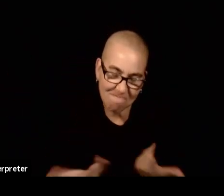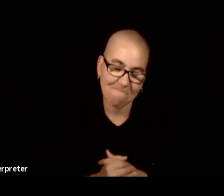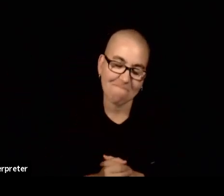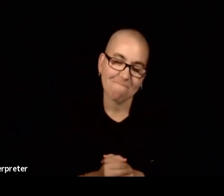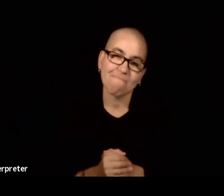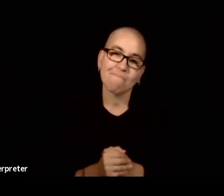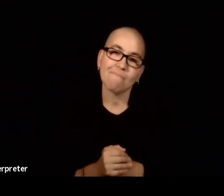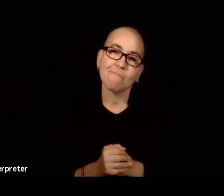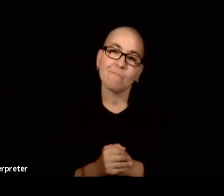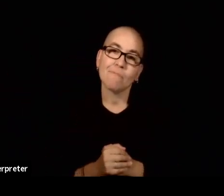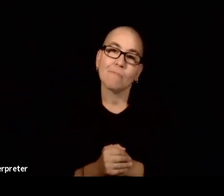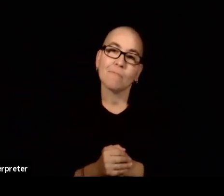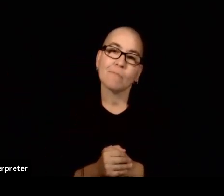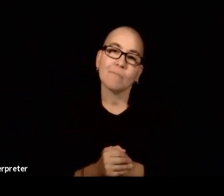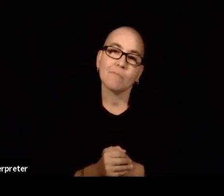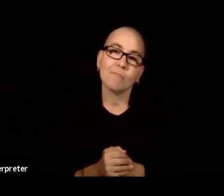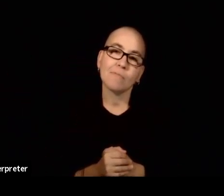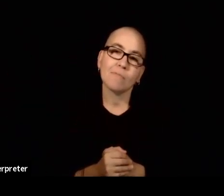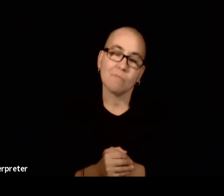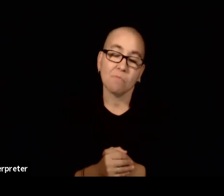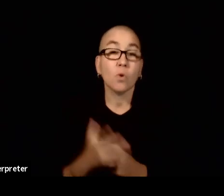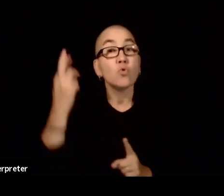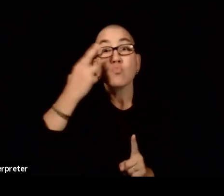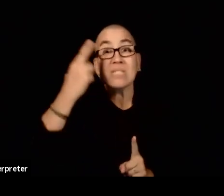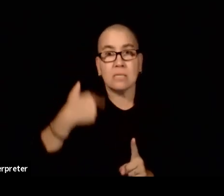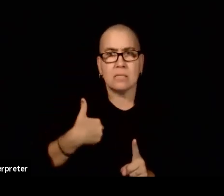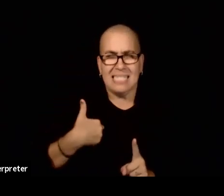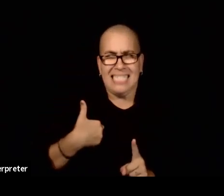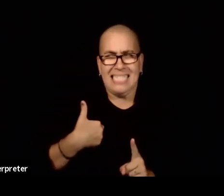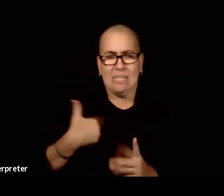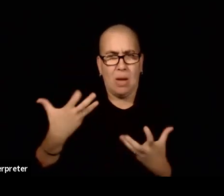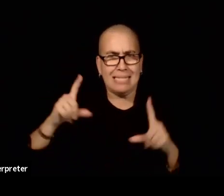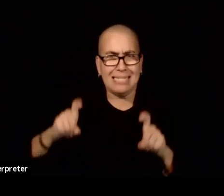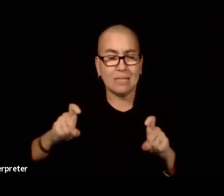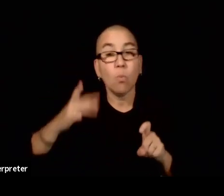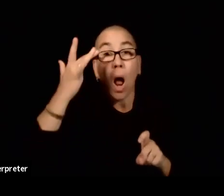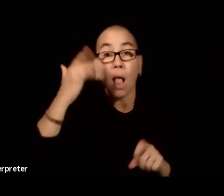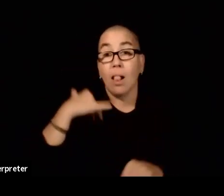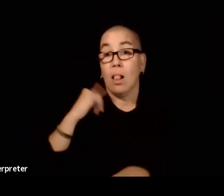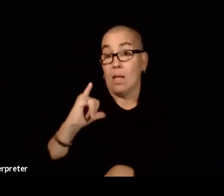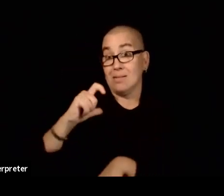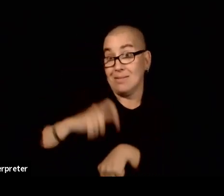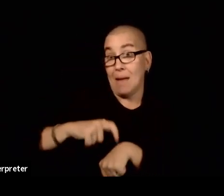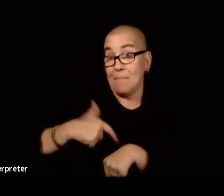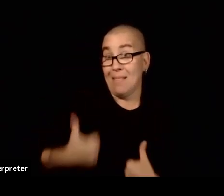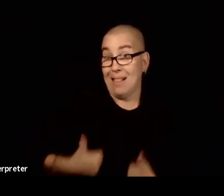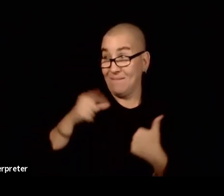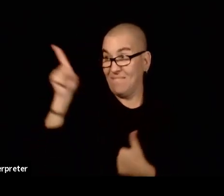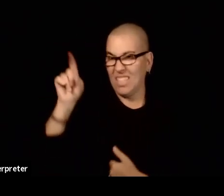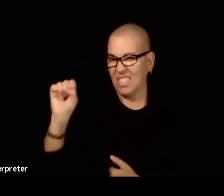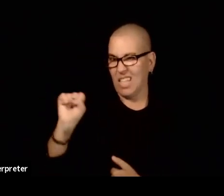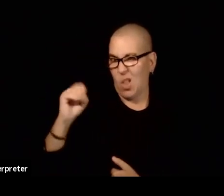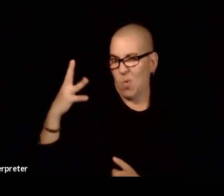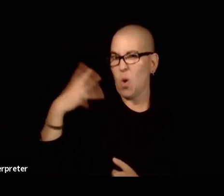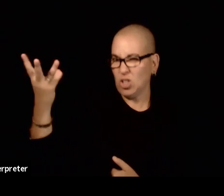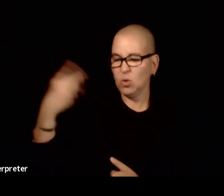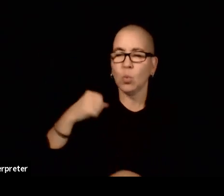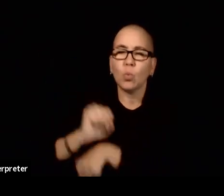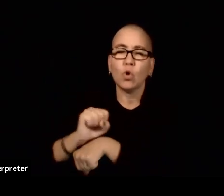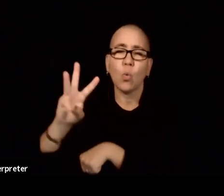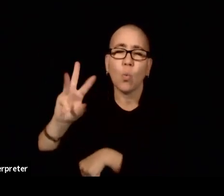is, in Seattle, I was working in a warehouse, and I had started to show symptoms. And although we took precautions, I really wanted to